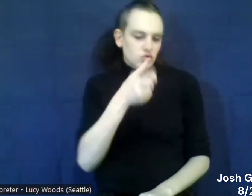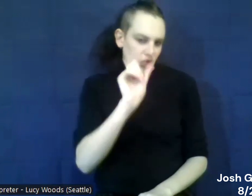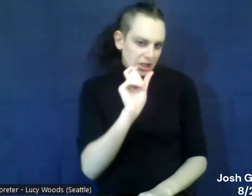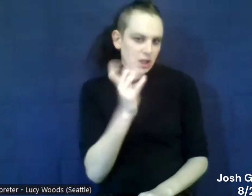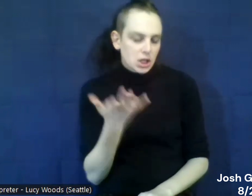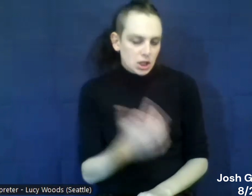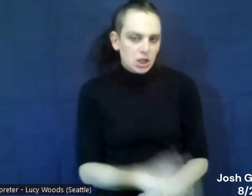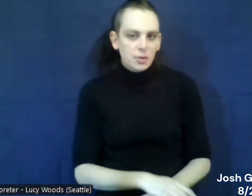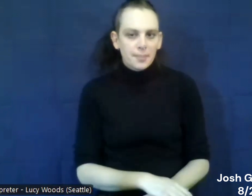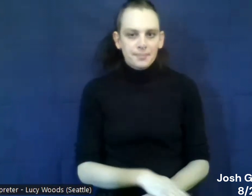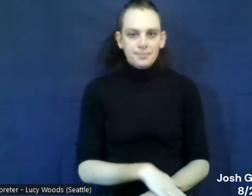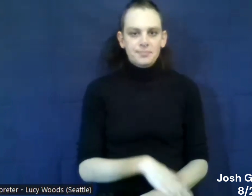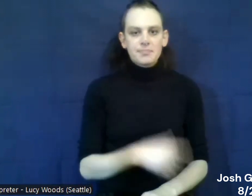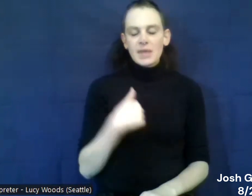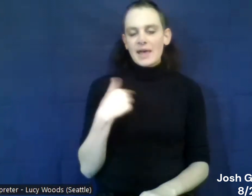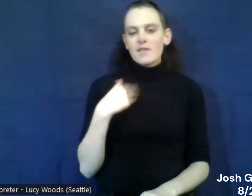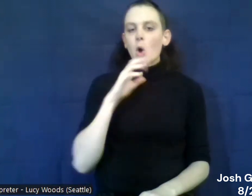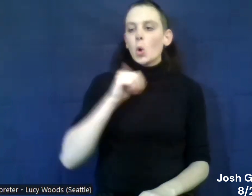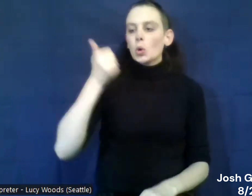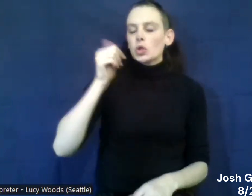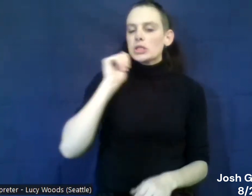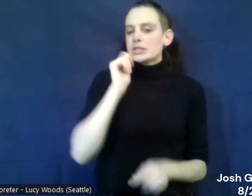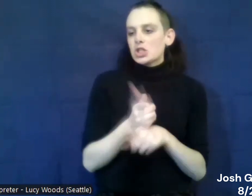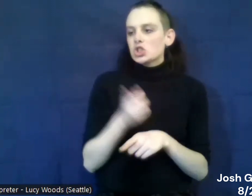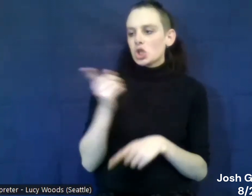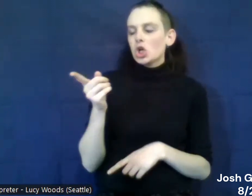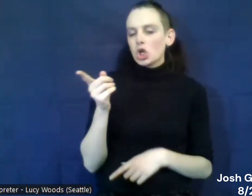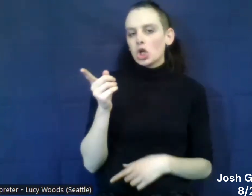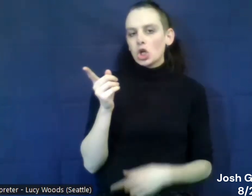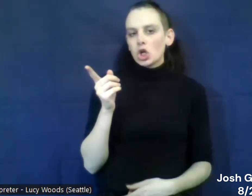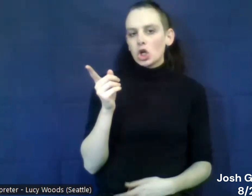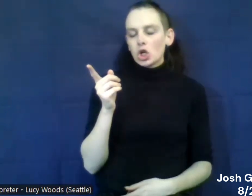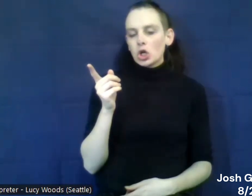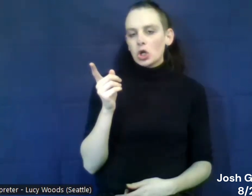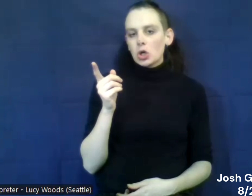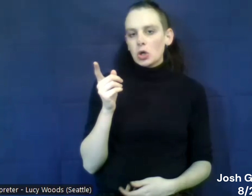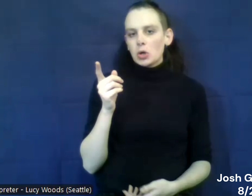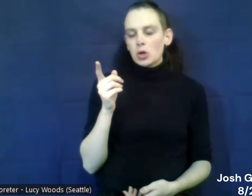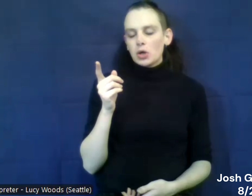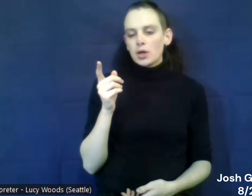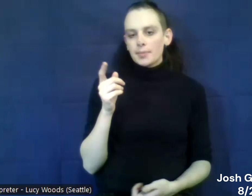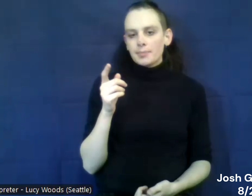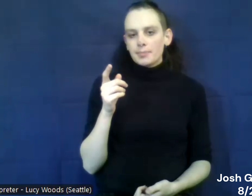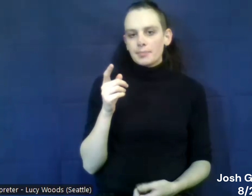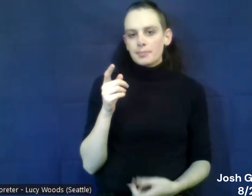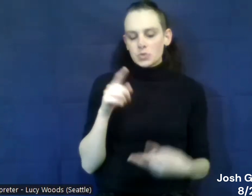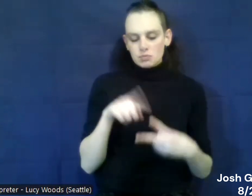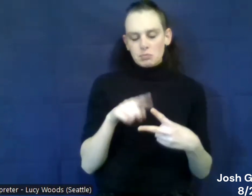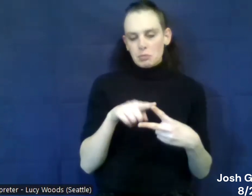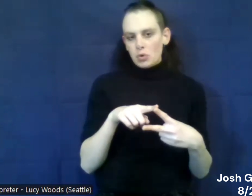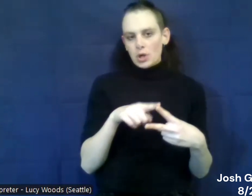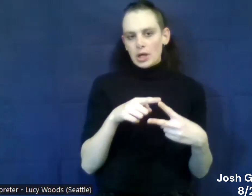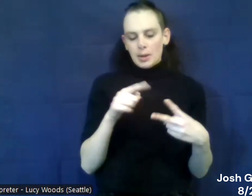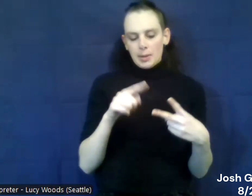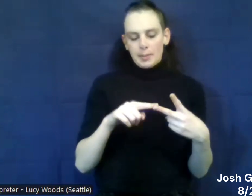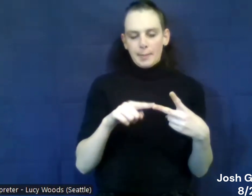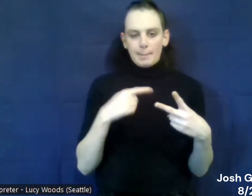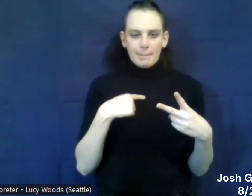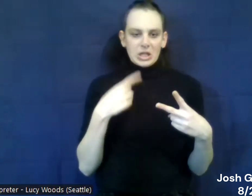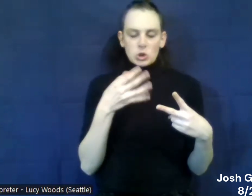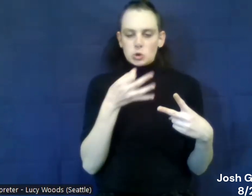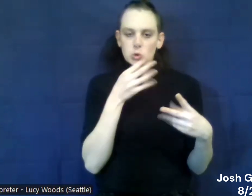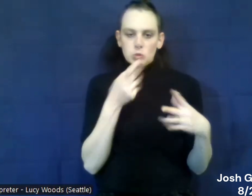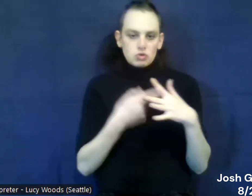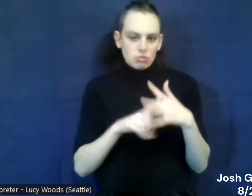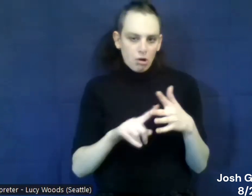I have an older sister who's a couple years older than me, and she, was in college, and I was on my way to start college. And so it was this sort